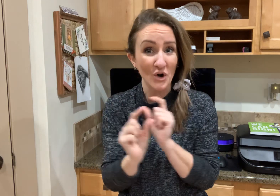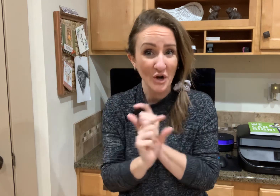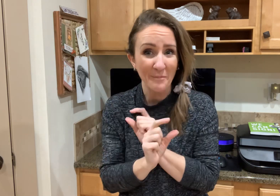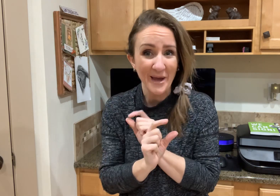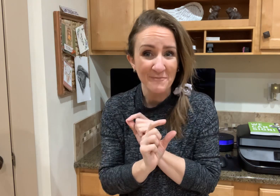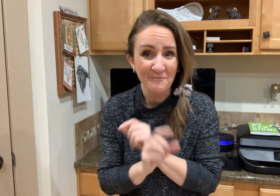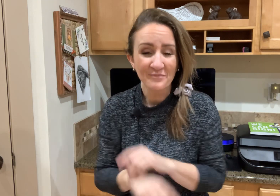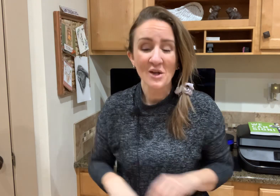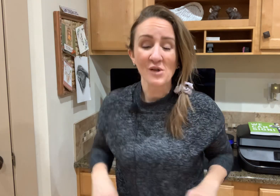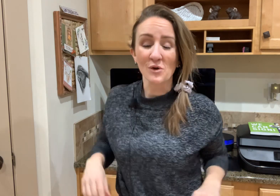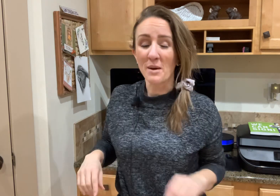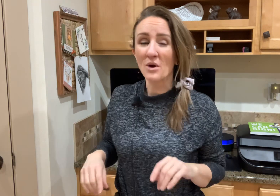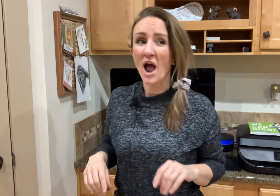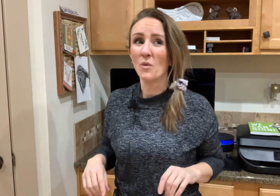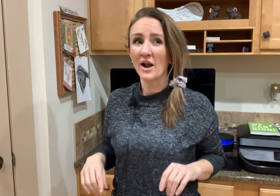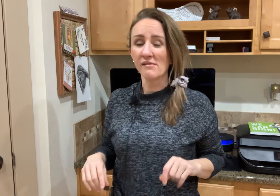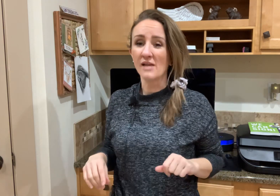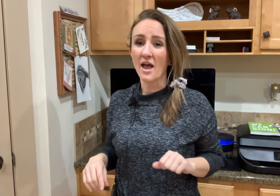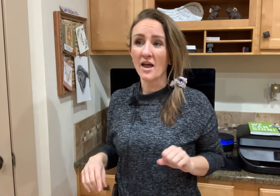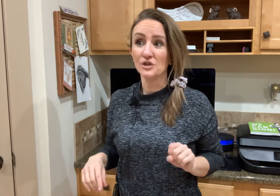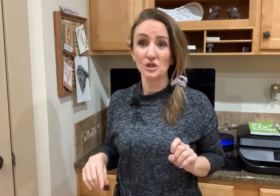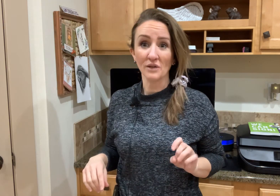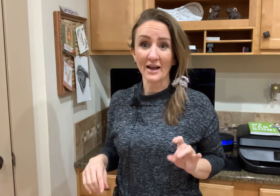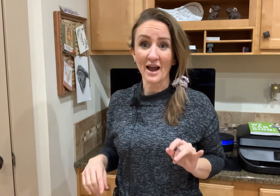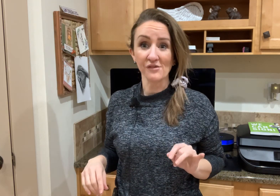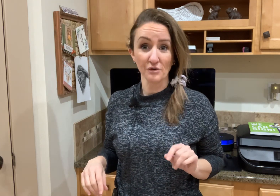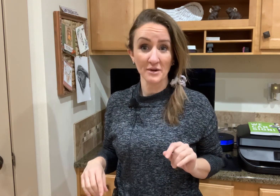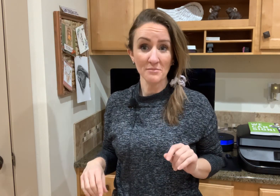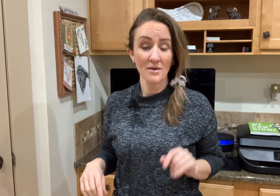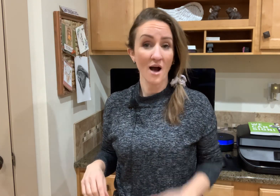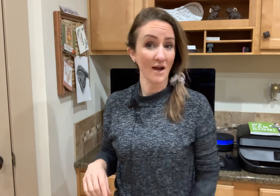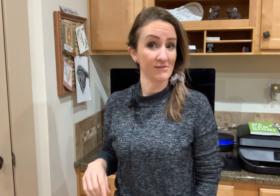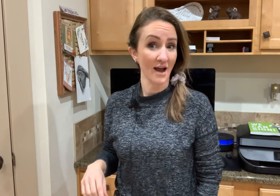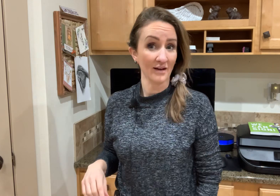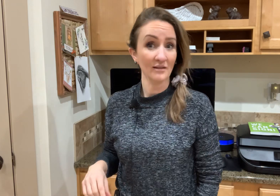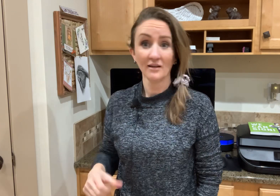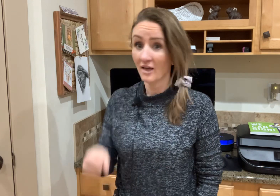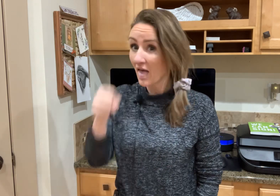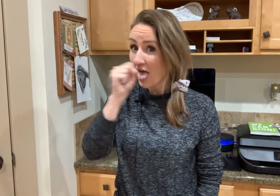a bit. So remember how when I said, do you like ice cream? I signed.